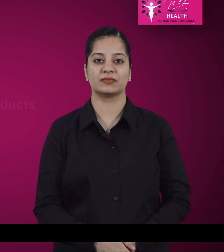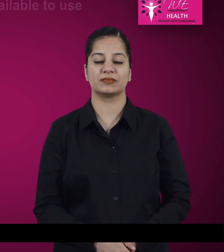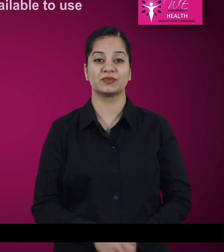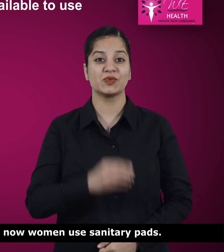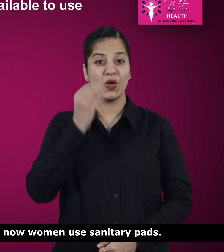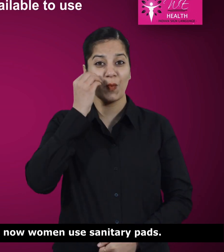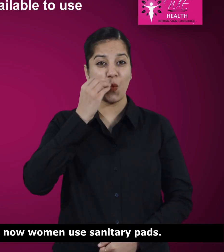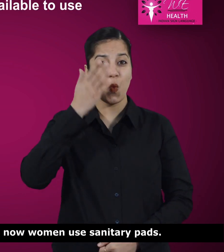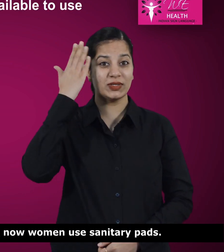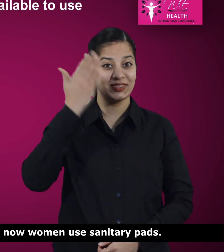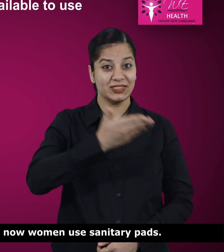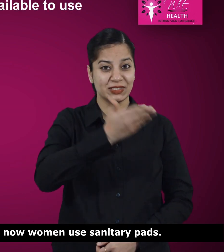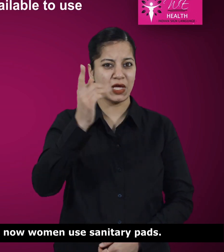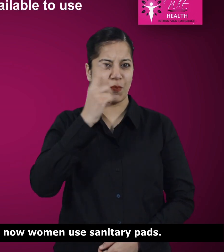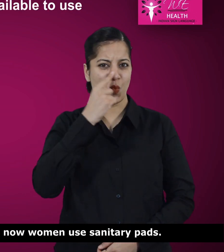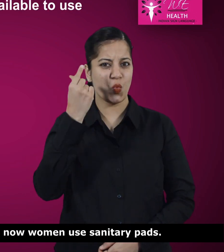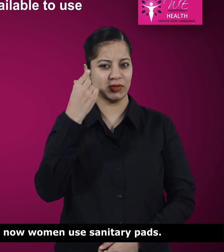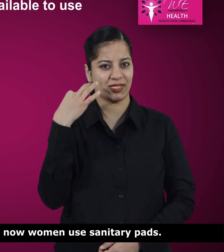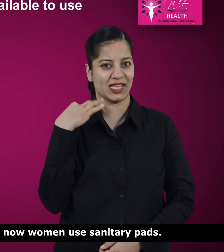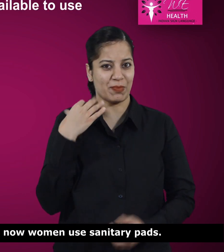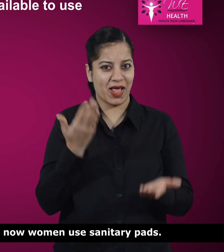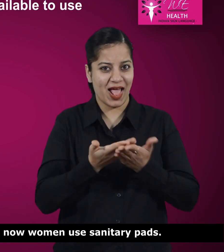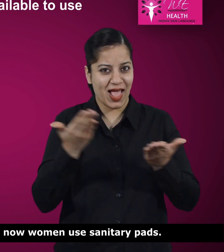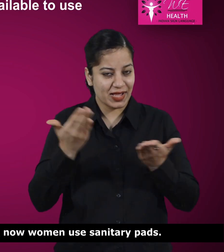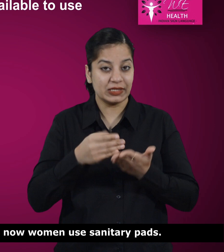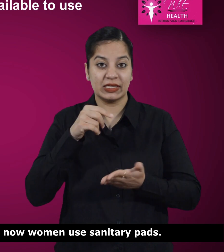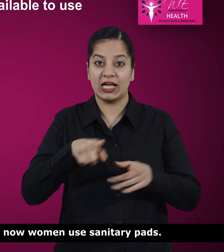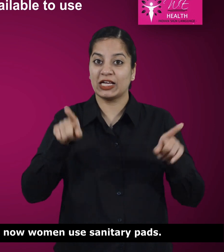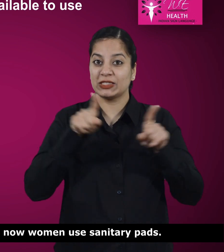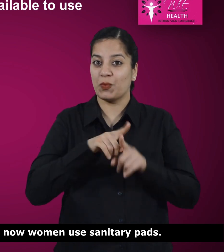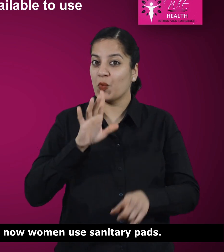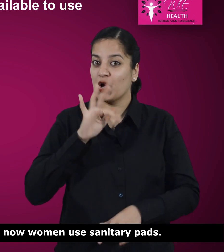While earlier times cloth was used, now you women use sanitary pads.